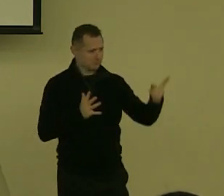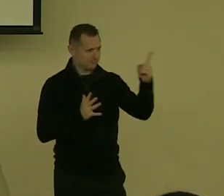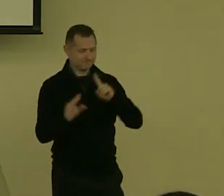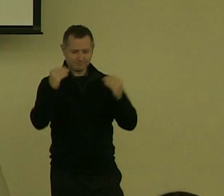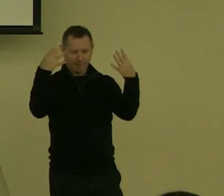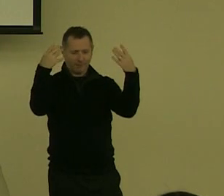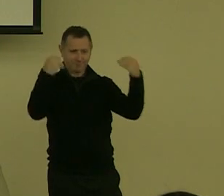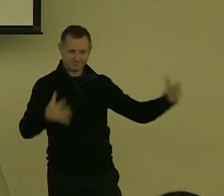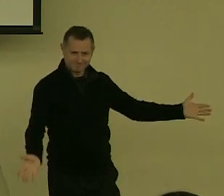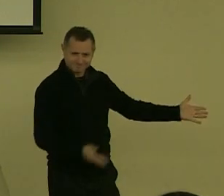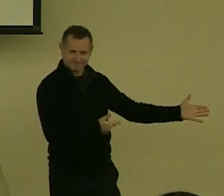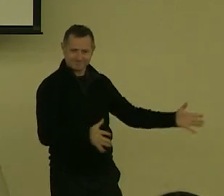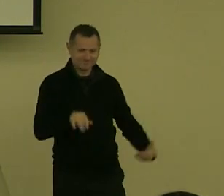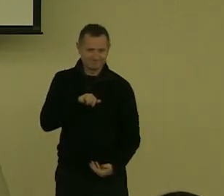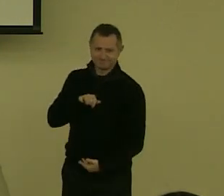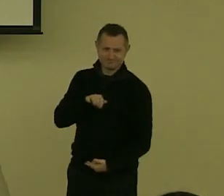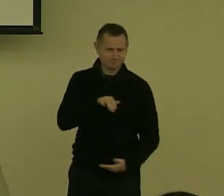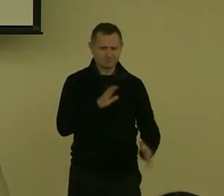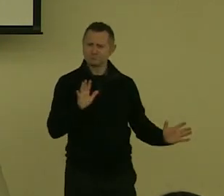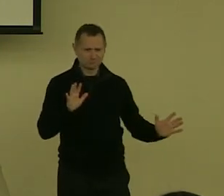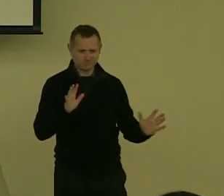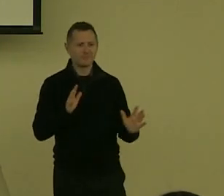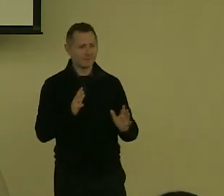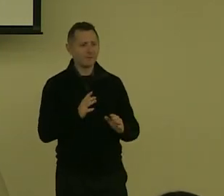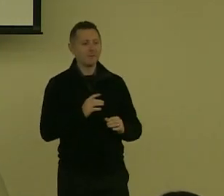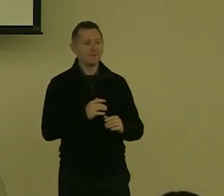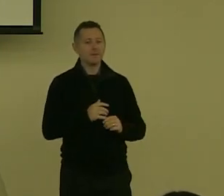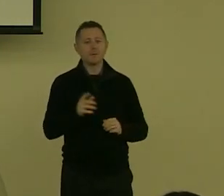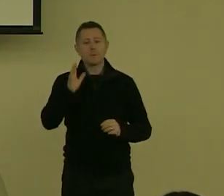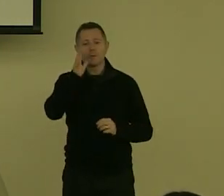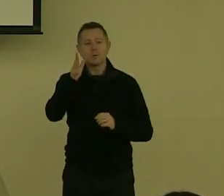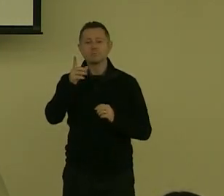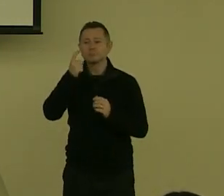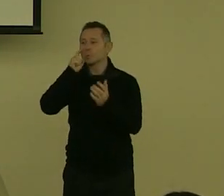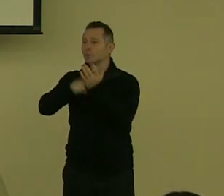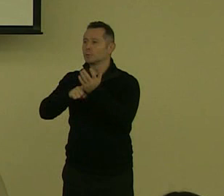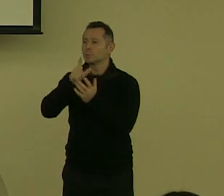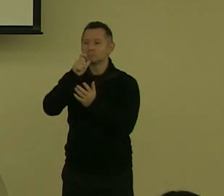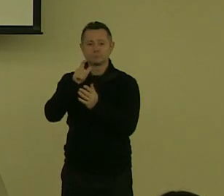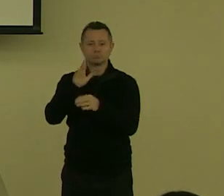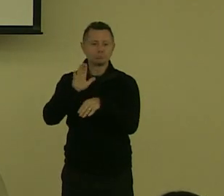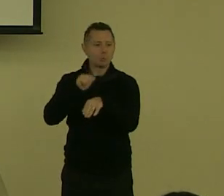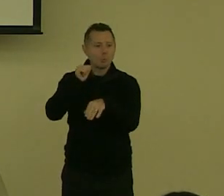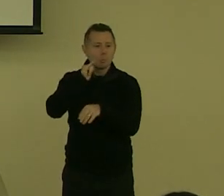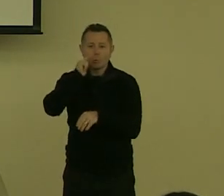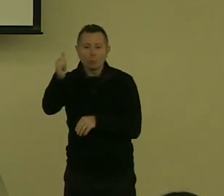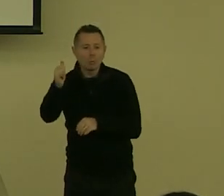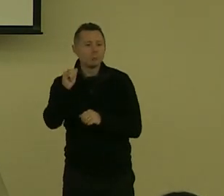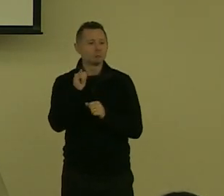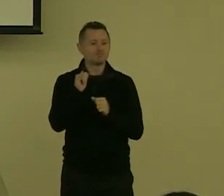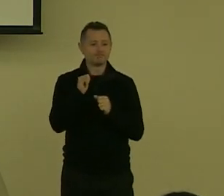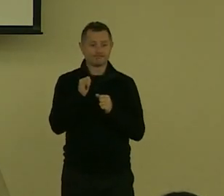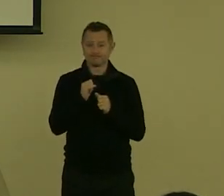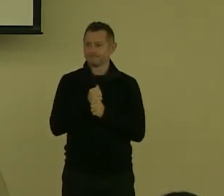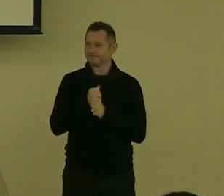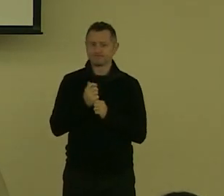should hopefully answer one of the questions out there, because I don't think there are too many books at all out there on actually how to write about comics. Thank you